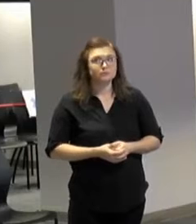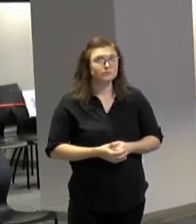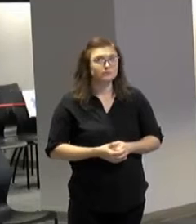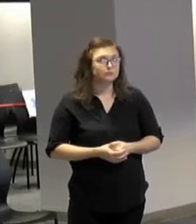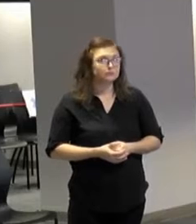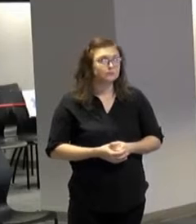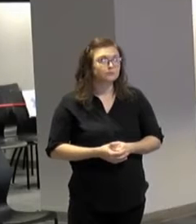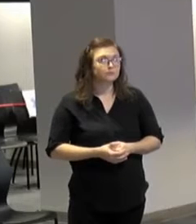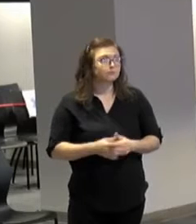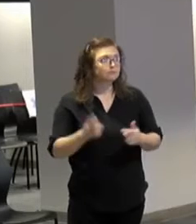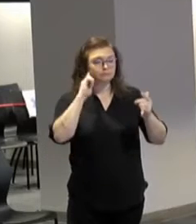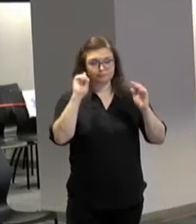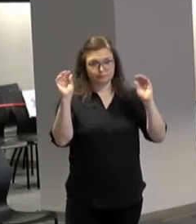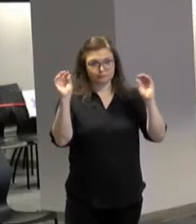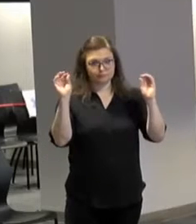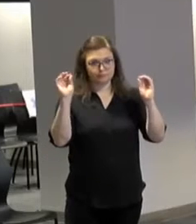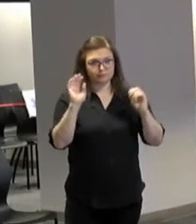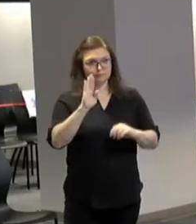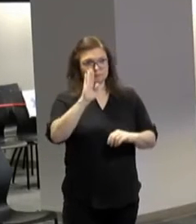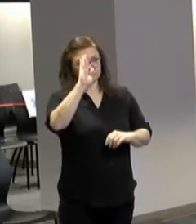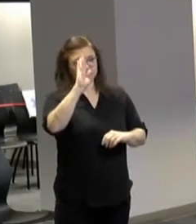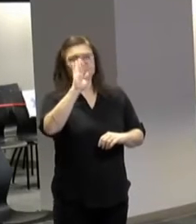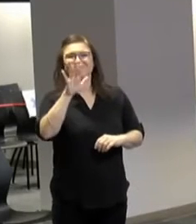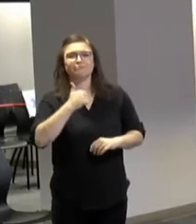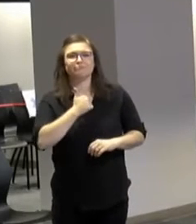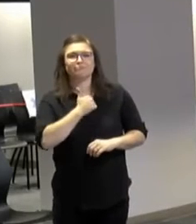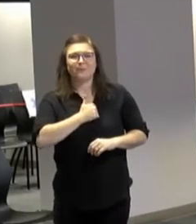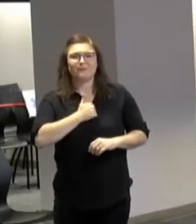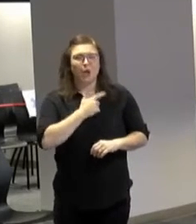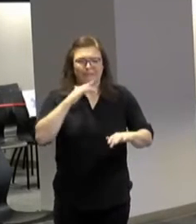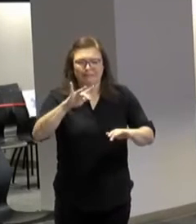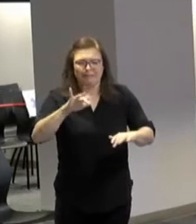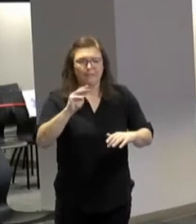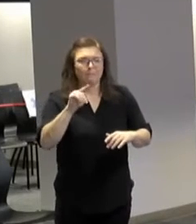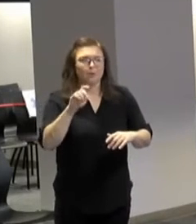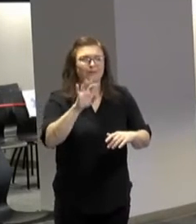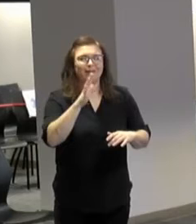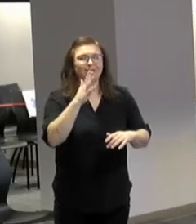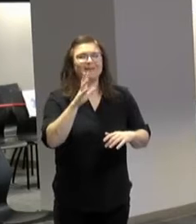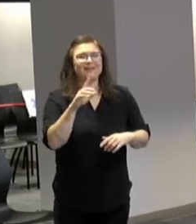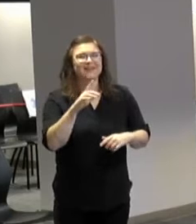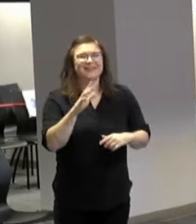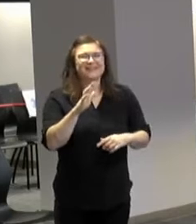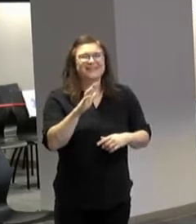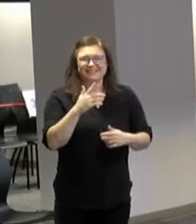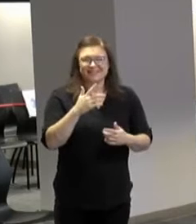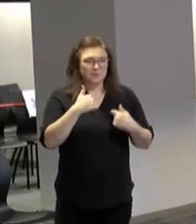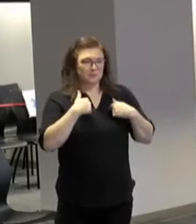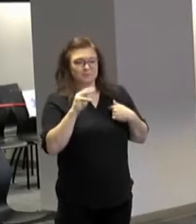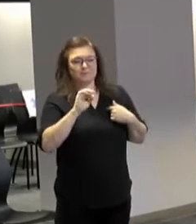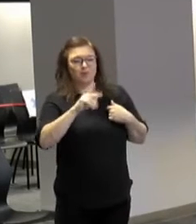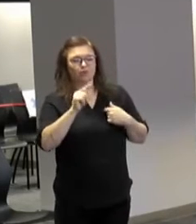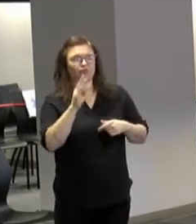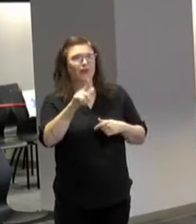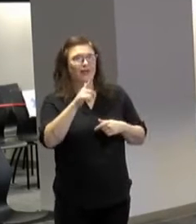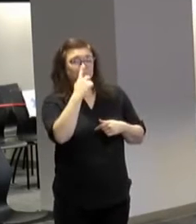Hearing none. Mr. Chairman, I'm sorry, I took me a minute to get the mute off. If I might ask that question, Park Trail. Mr.